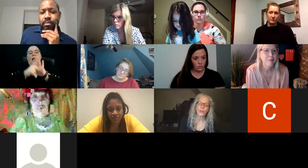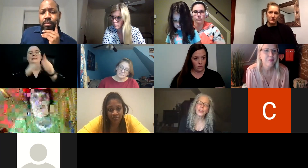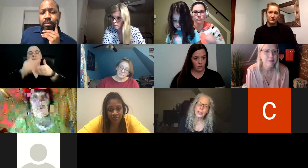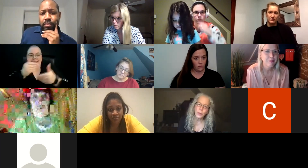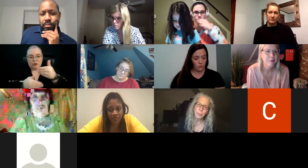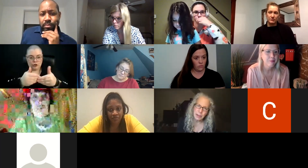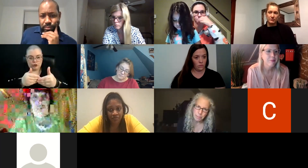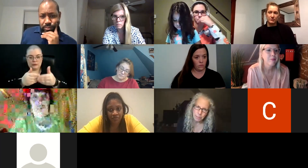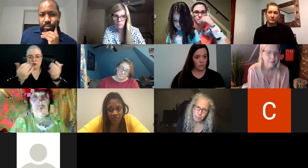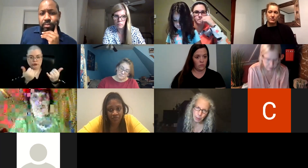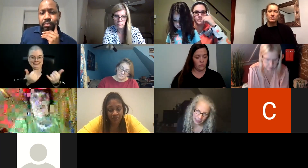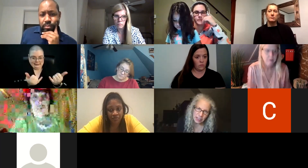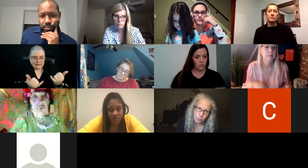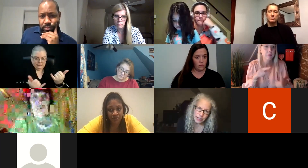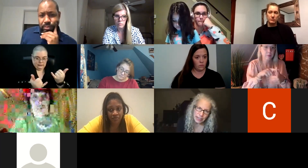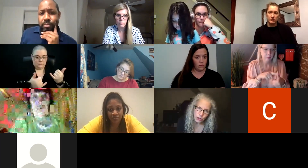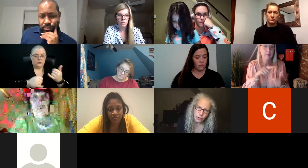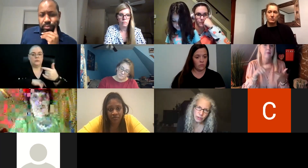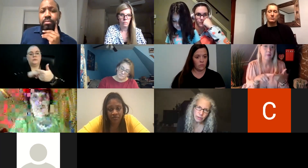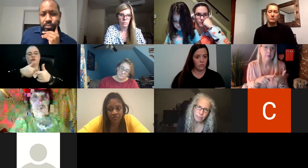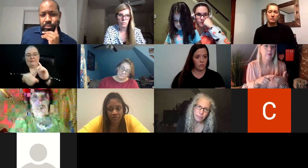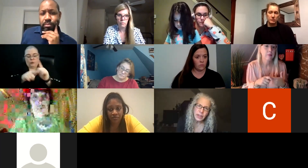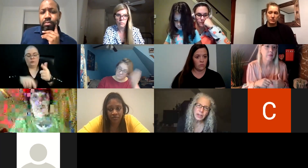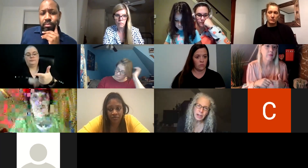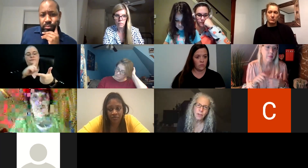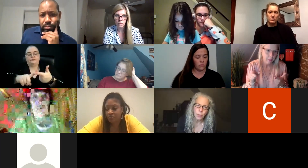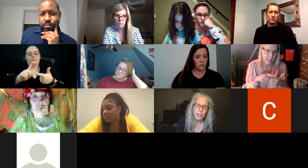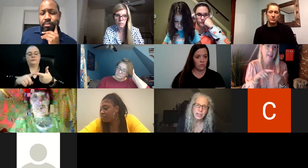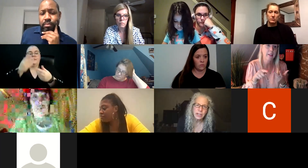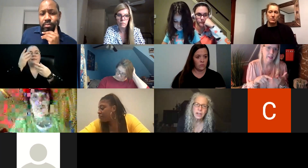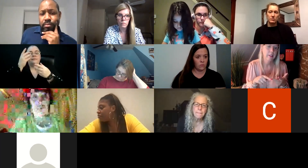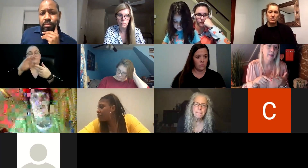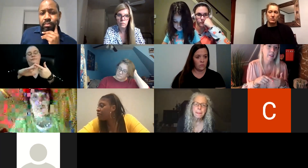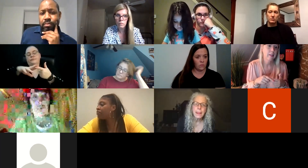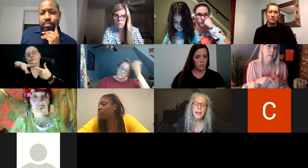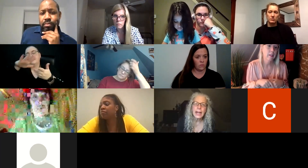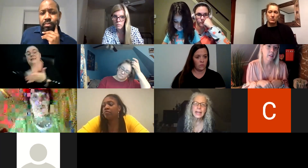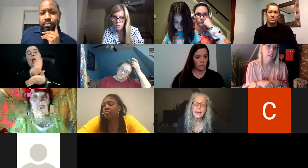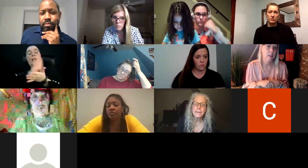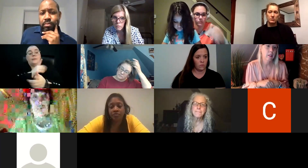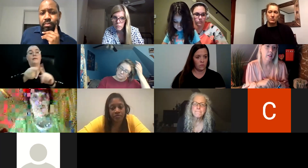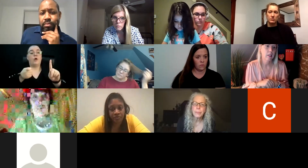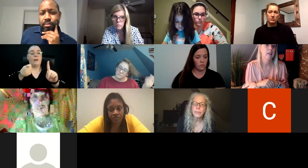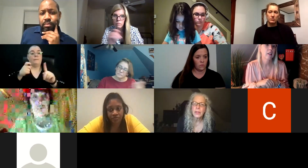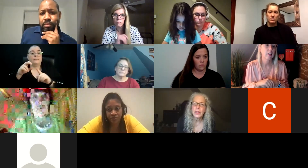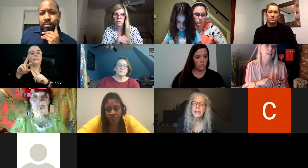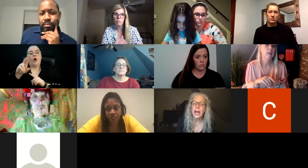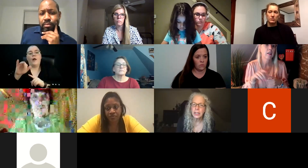first thing will be the policies and procedures, the current ones. And then the document